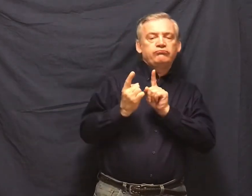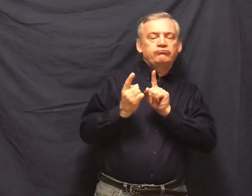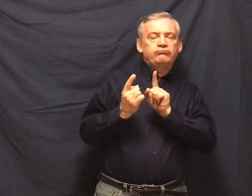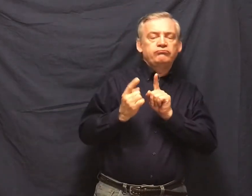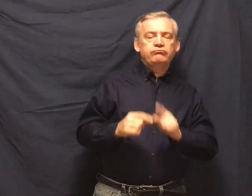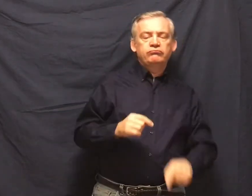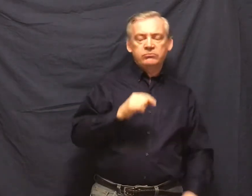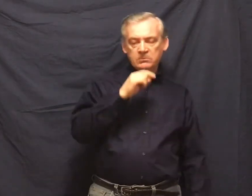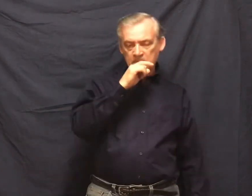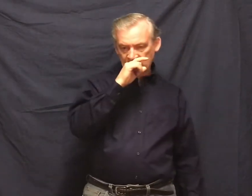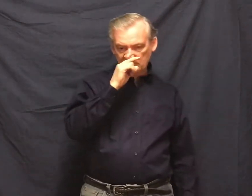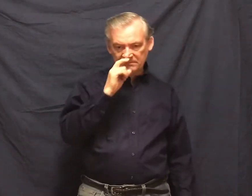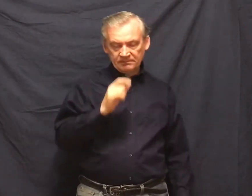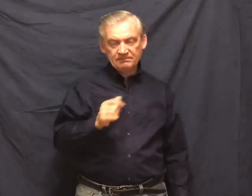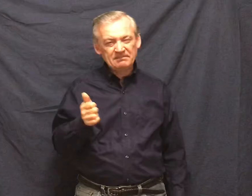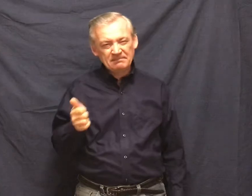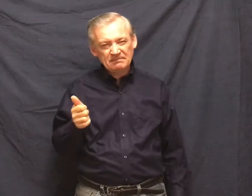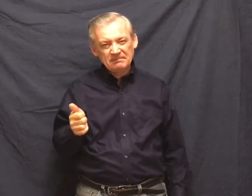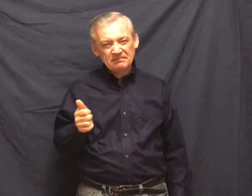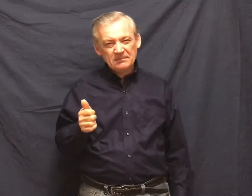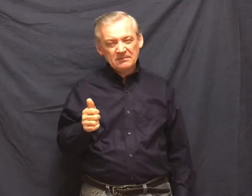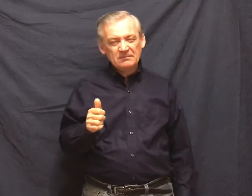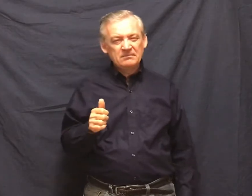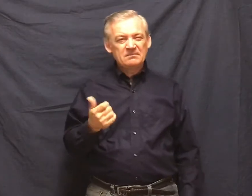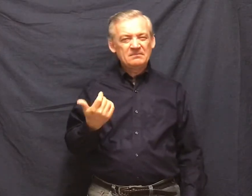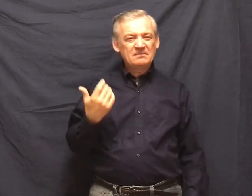His body was bent over to the left by his crooked spine.